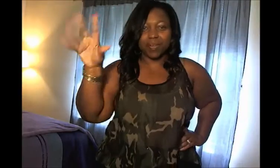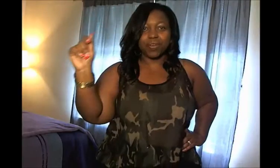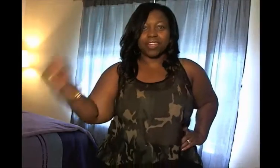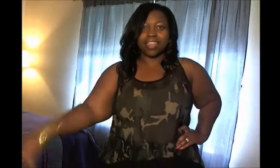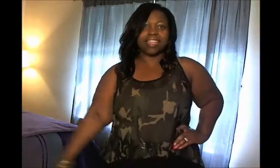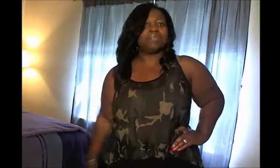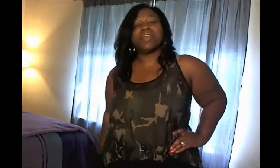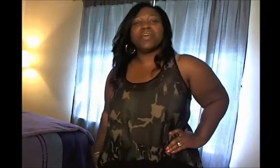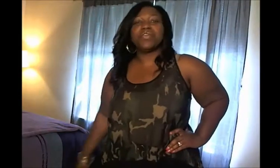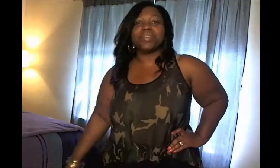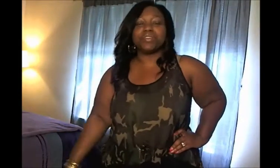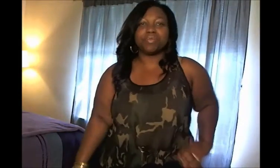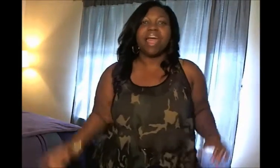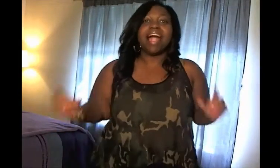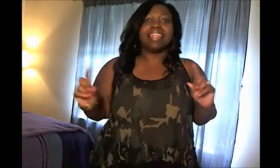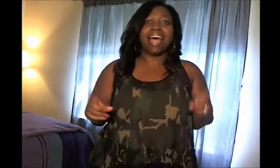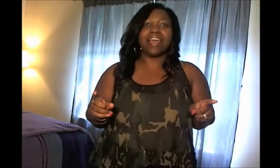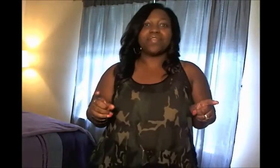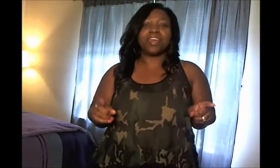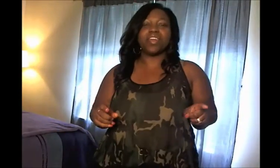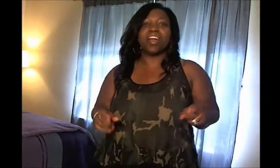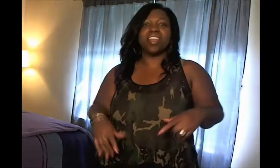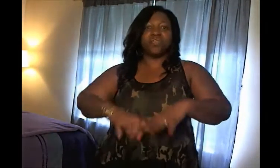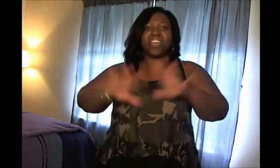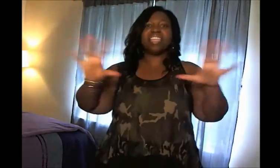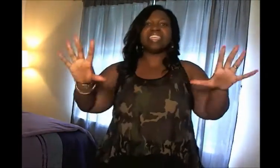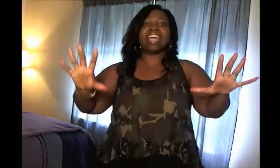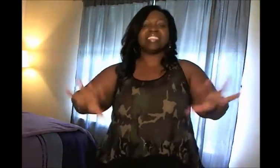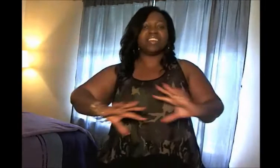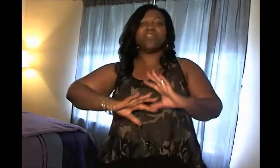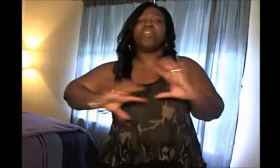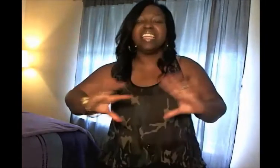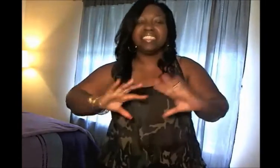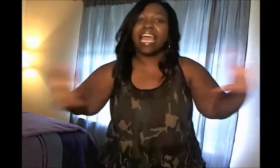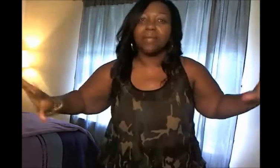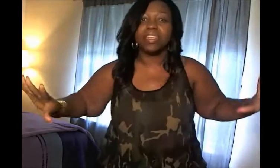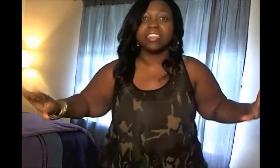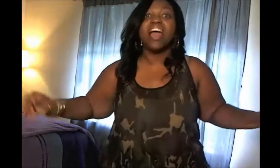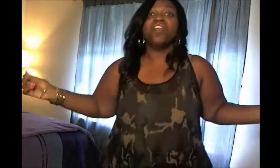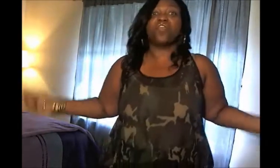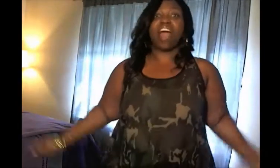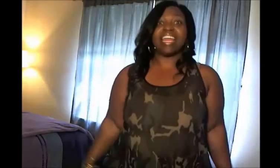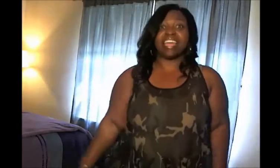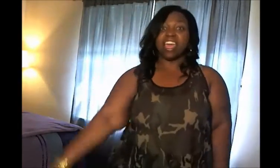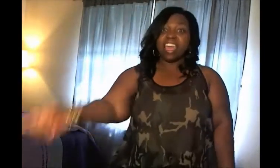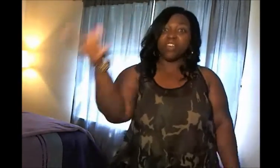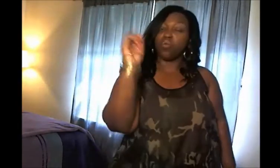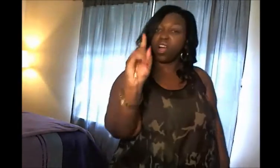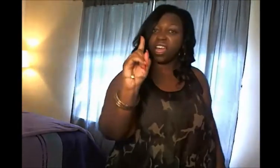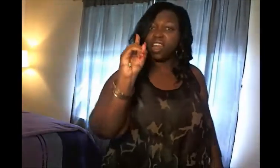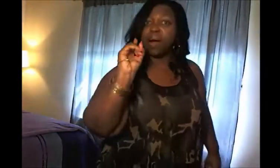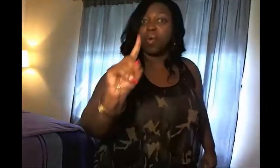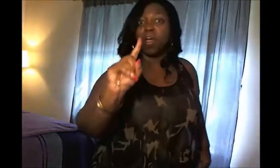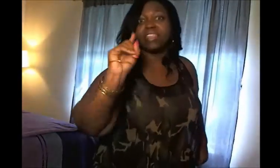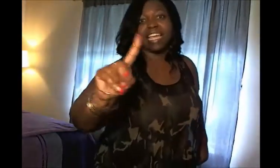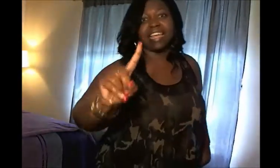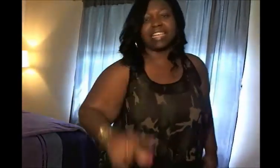Hey everyone, it's me, your girlfriend Dream, live here on a fantastic, fantabulous Friday, and one more day, that's